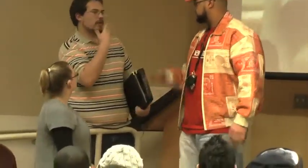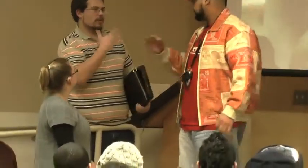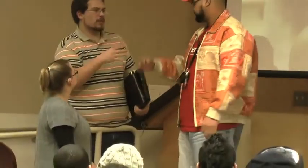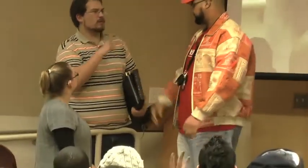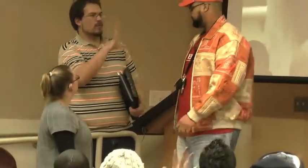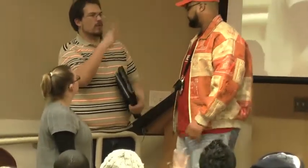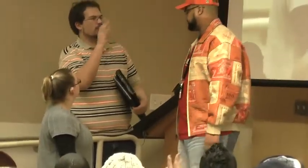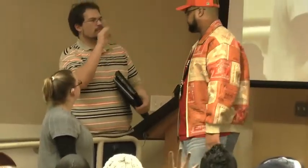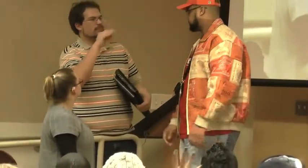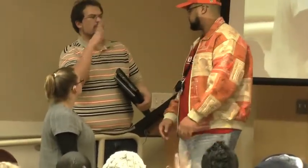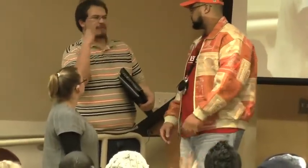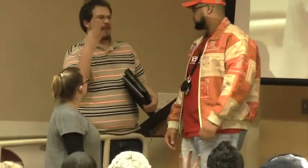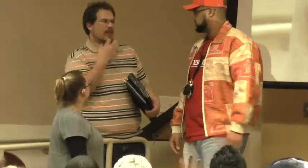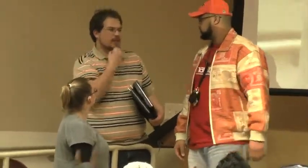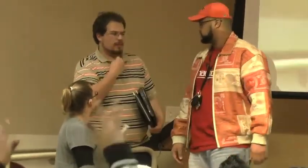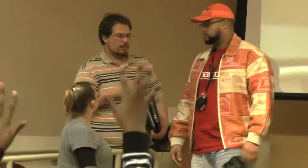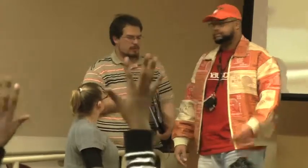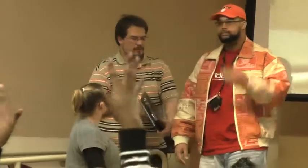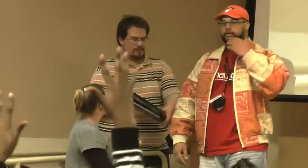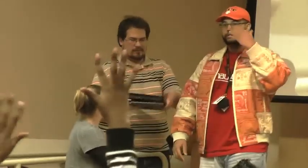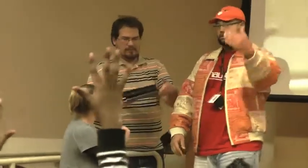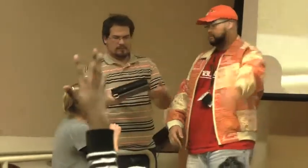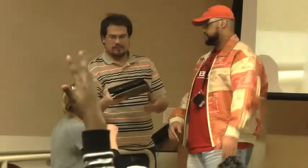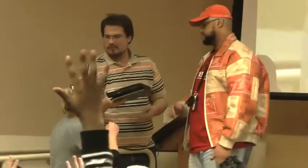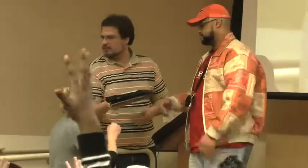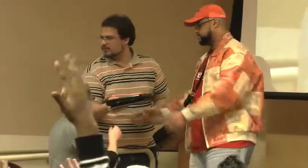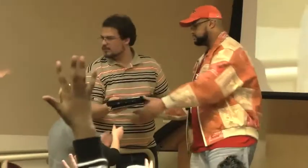want to say something. So thanks so much for coming in here.